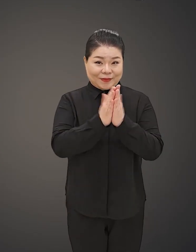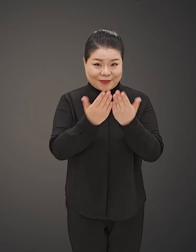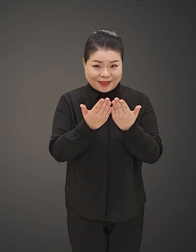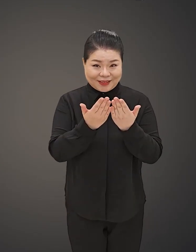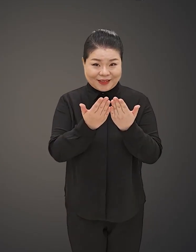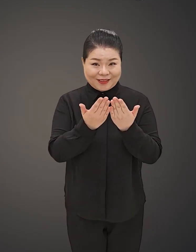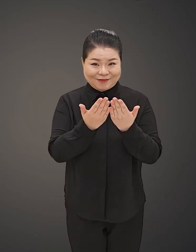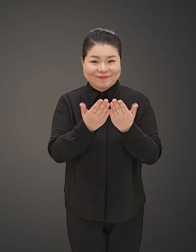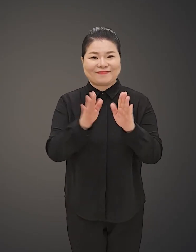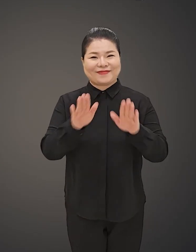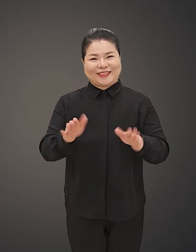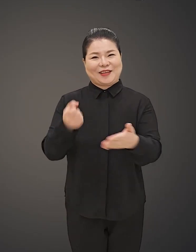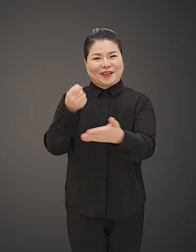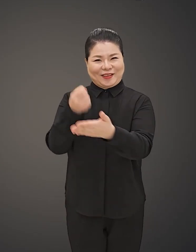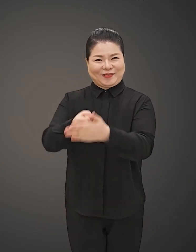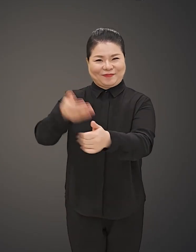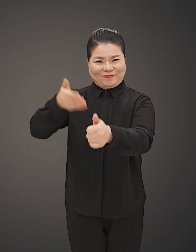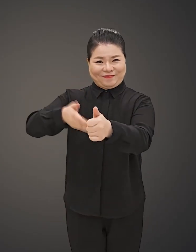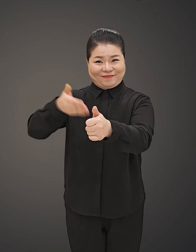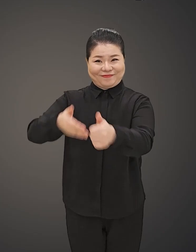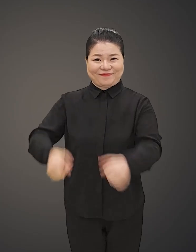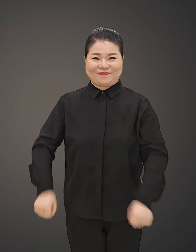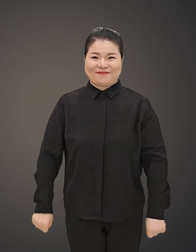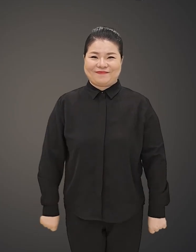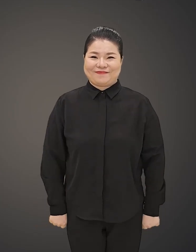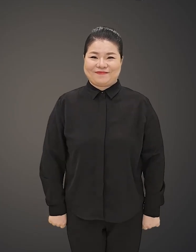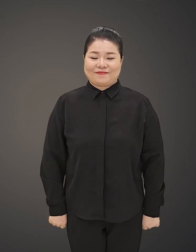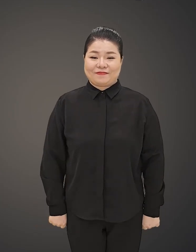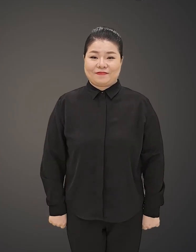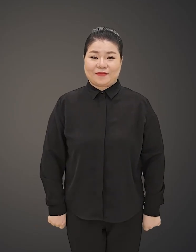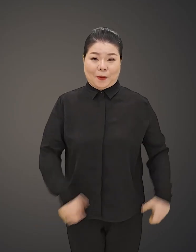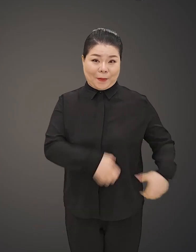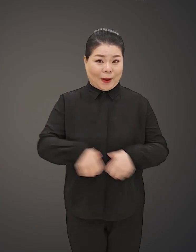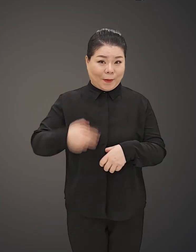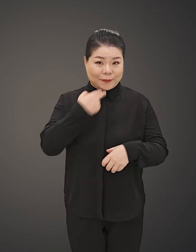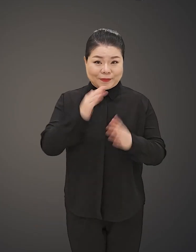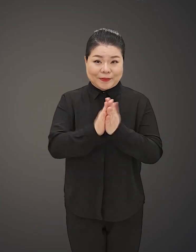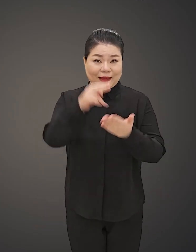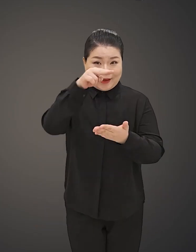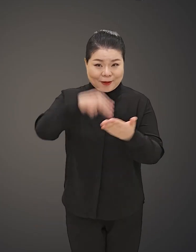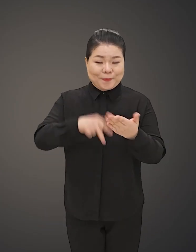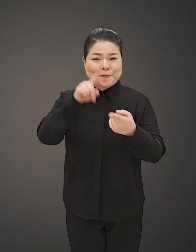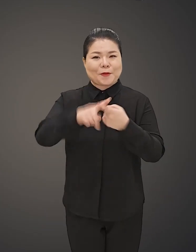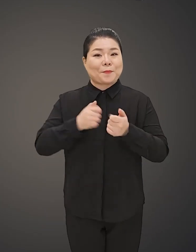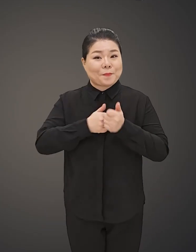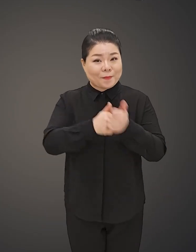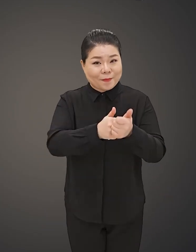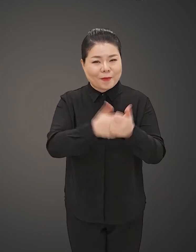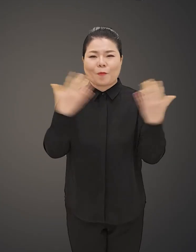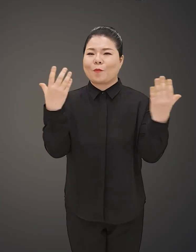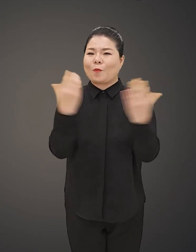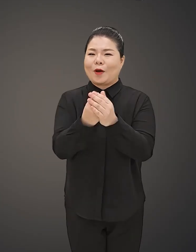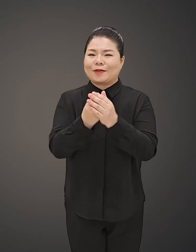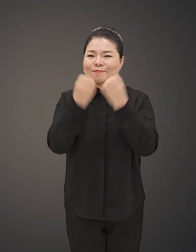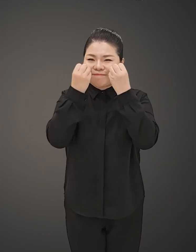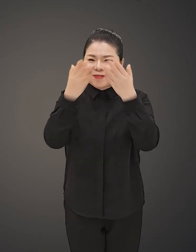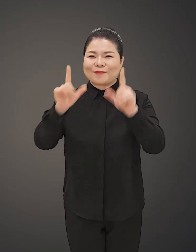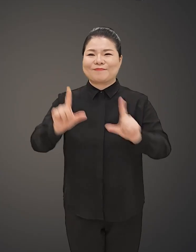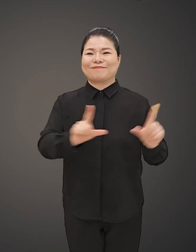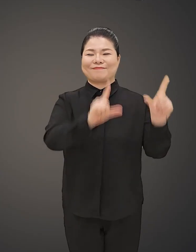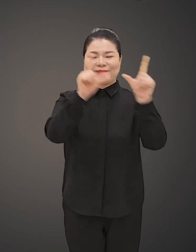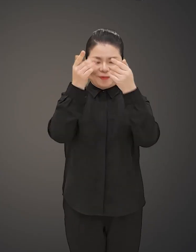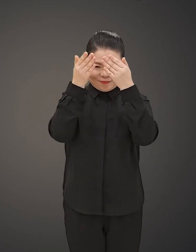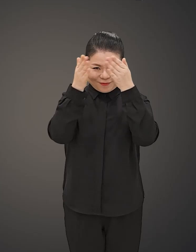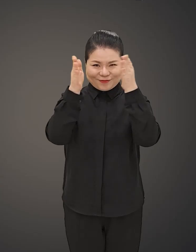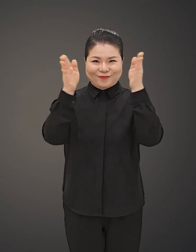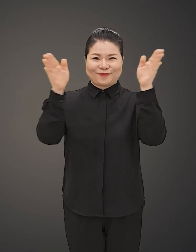Open the covers of the book. Make up your mind that you're going to step right into it. And you're going to take